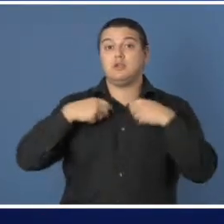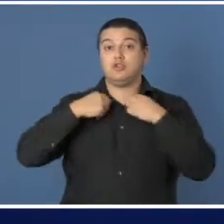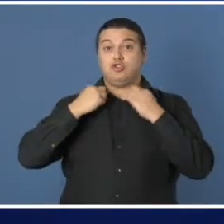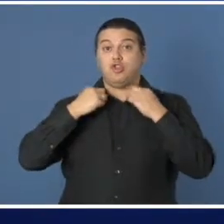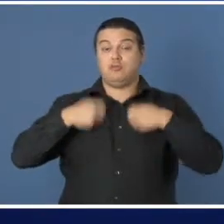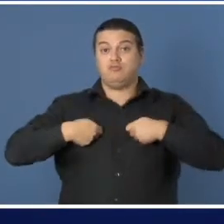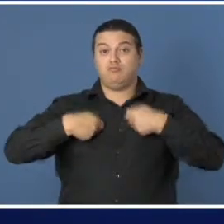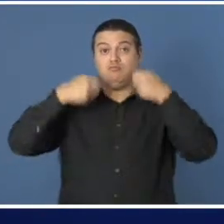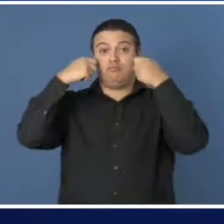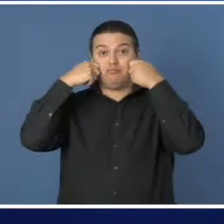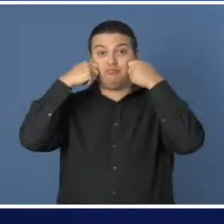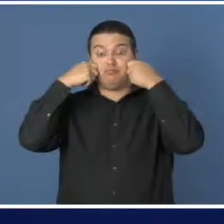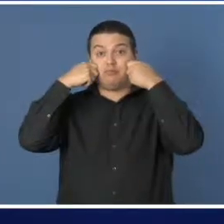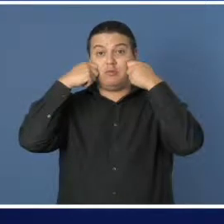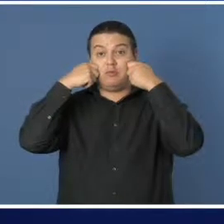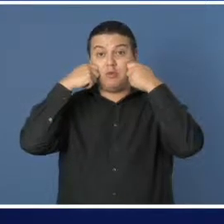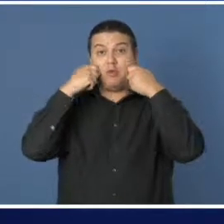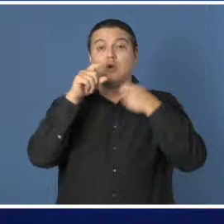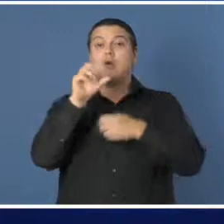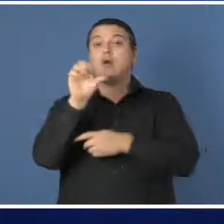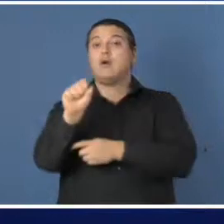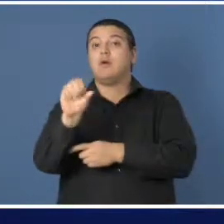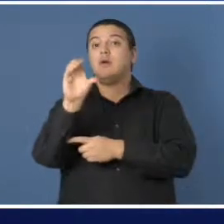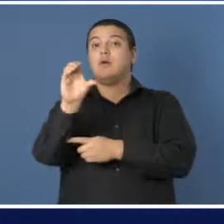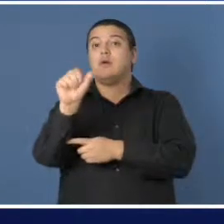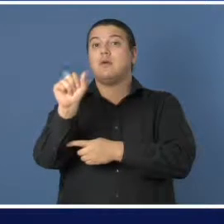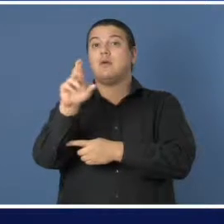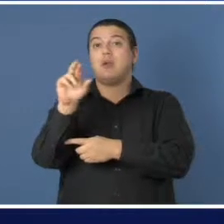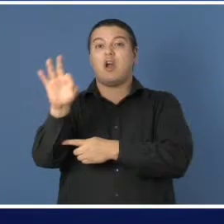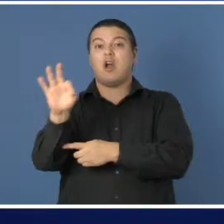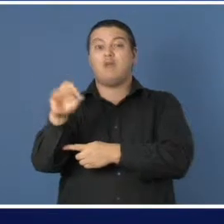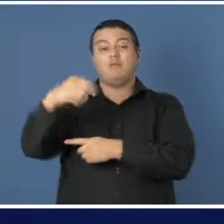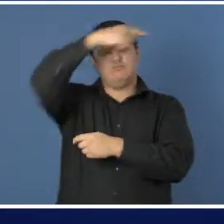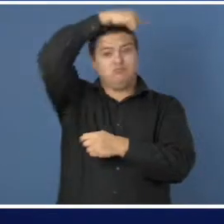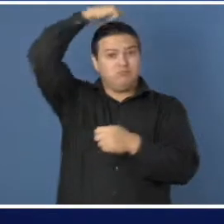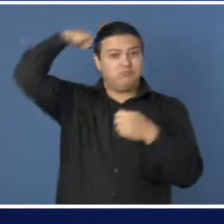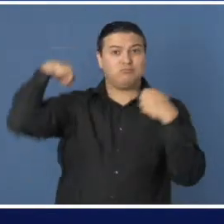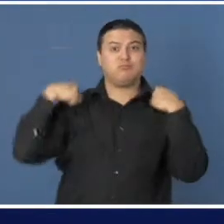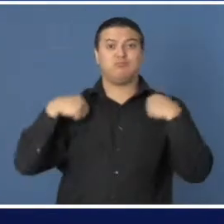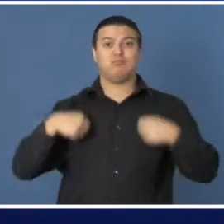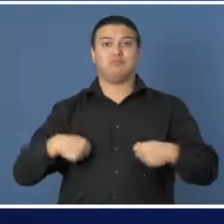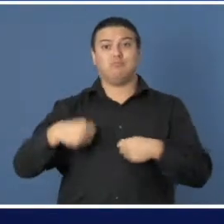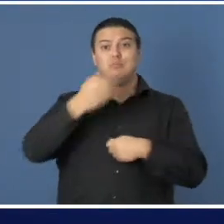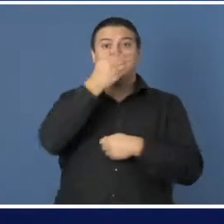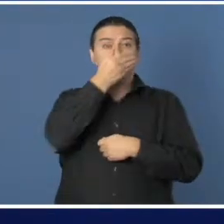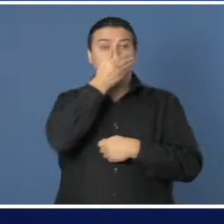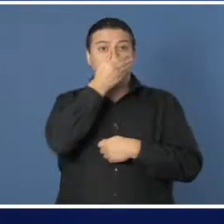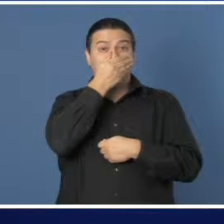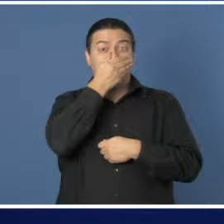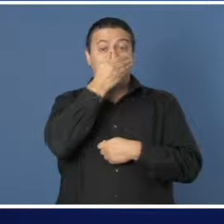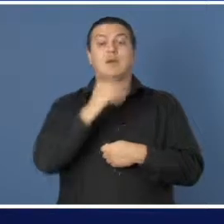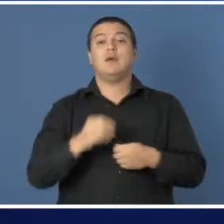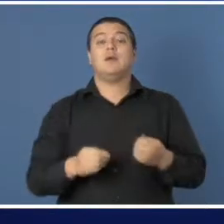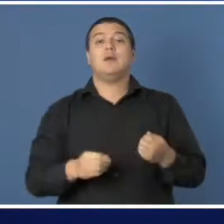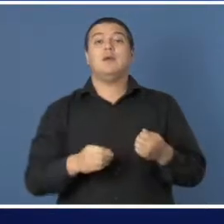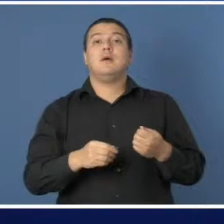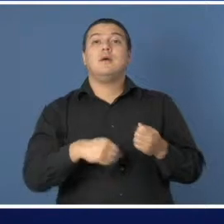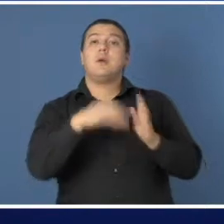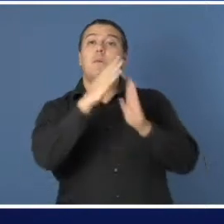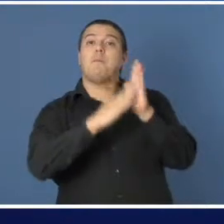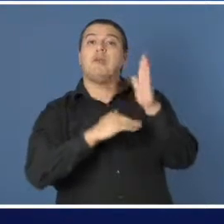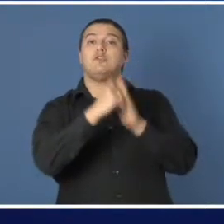release An undershirt, shirt, scarf, painter's